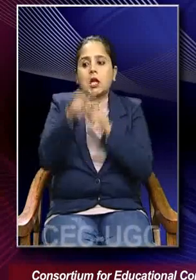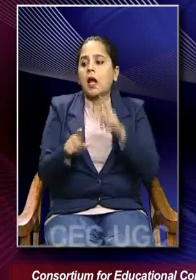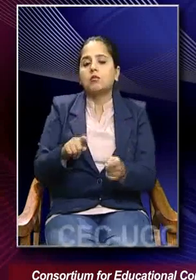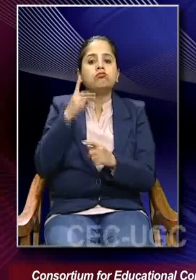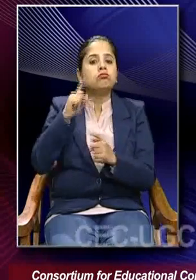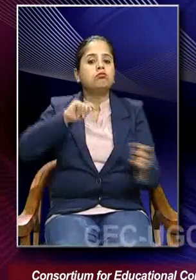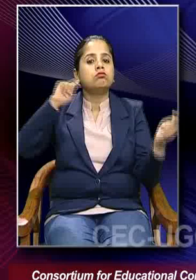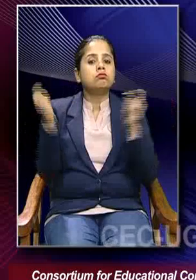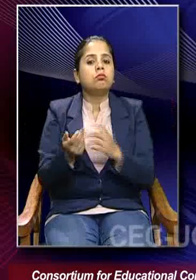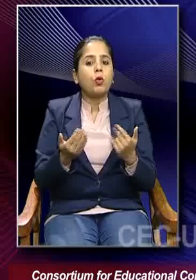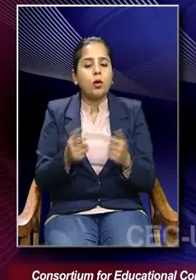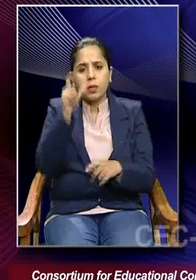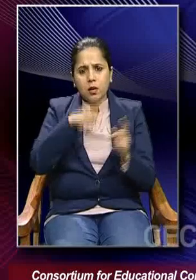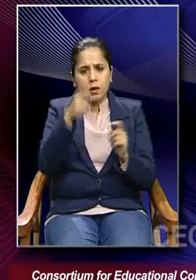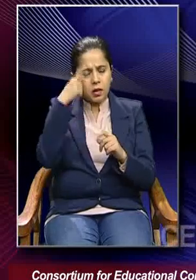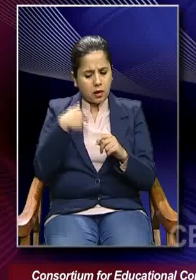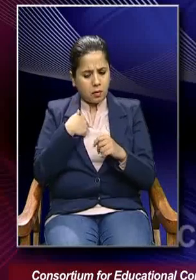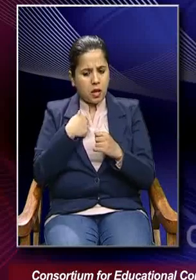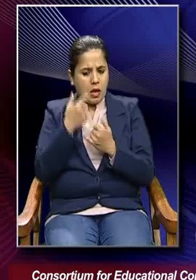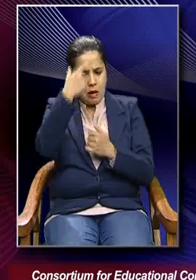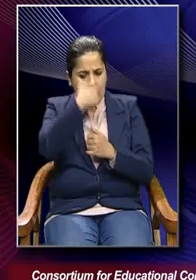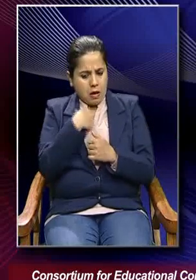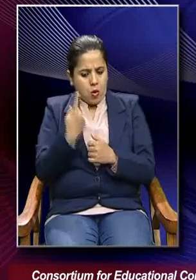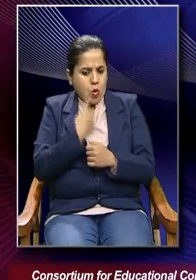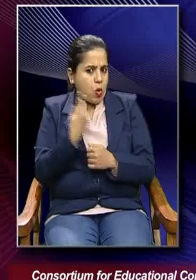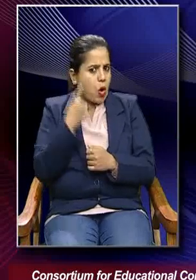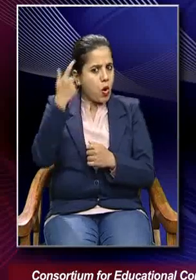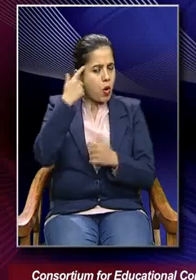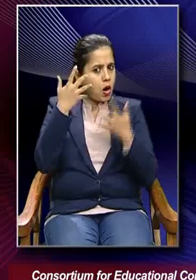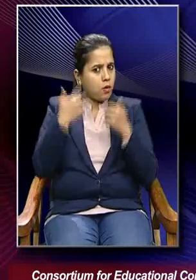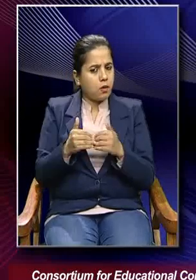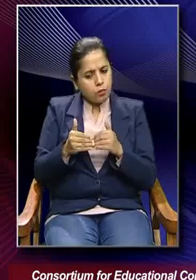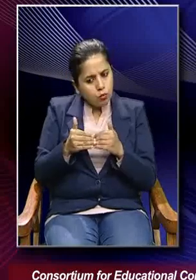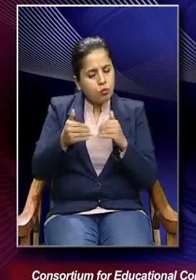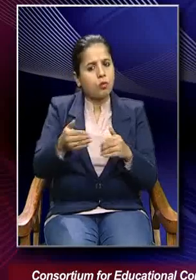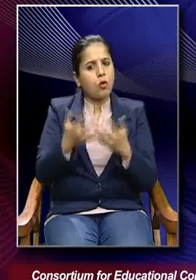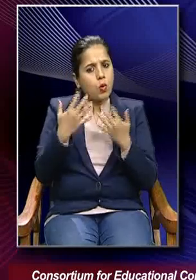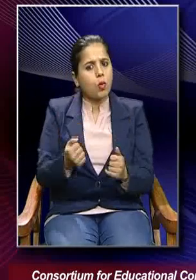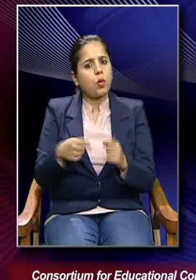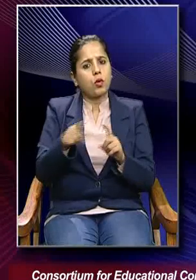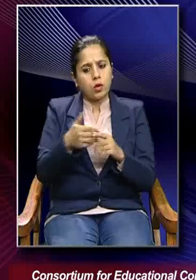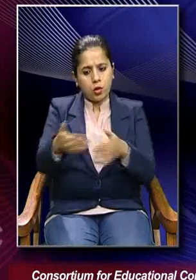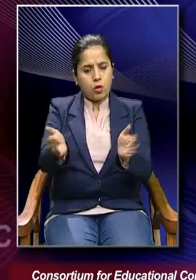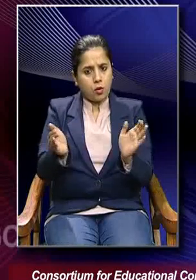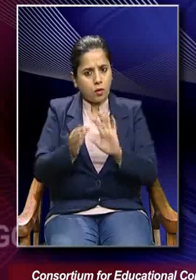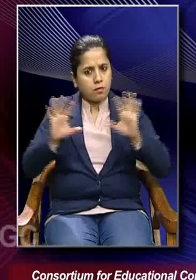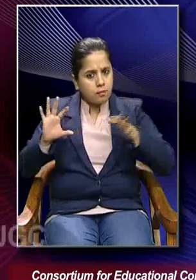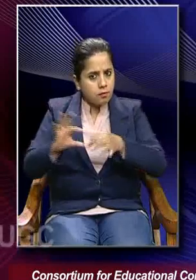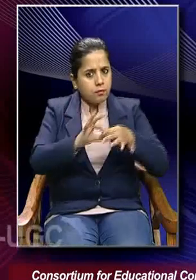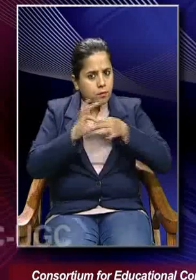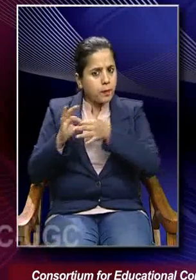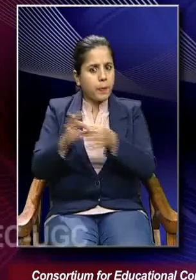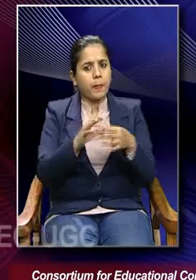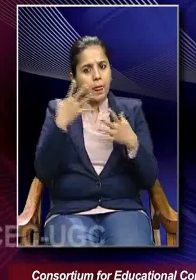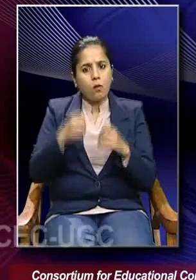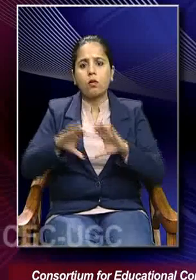industrialization, people became more individualistic. So, they wanted to move away from community collective order